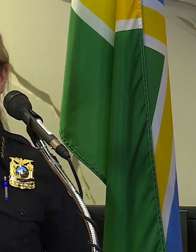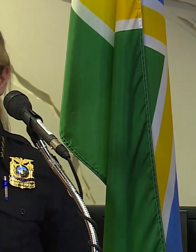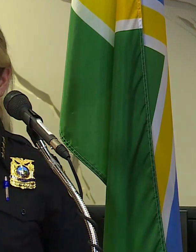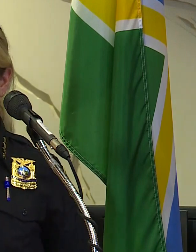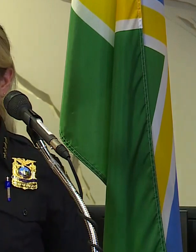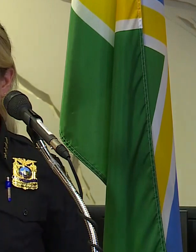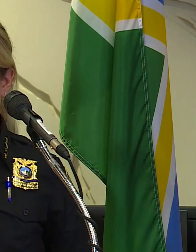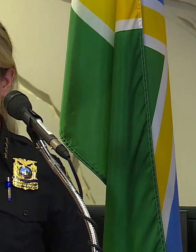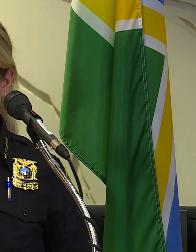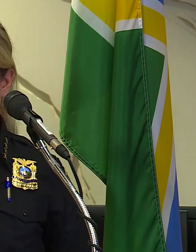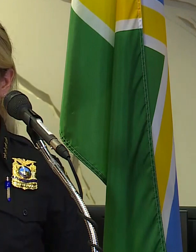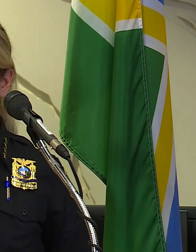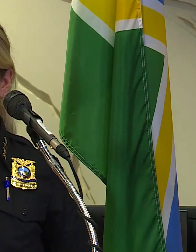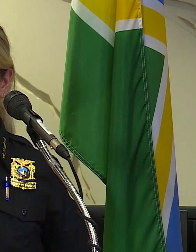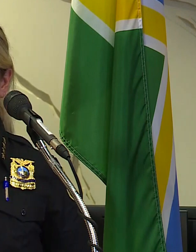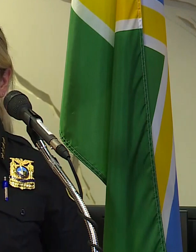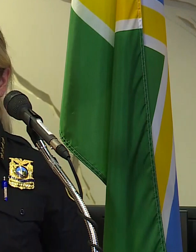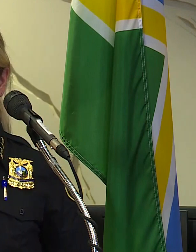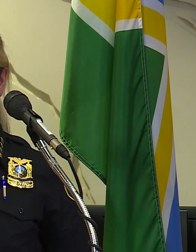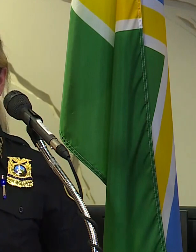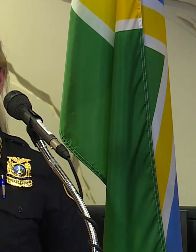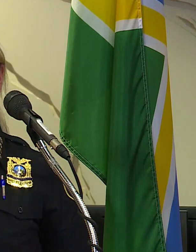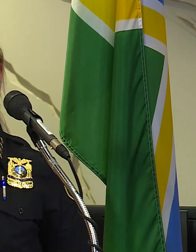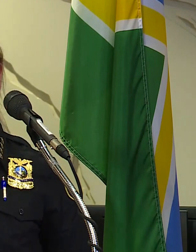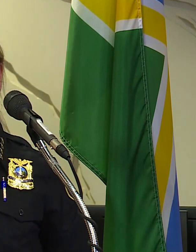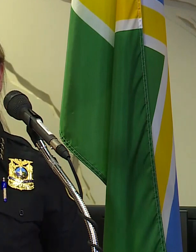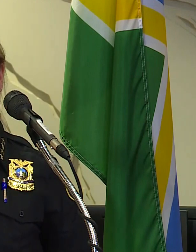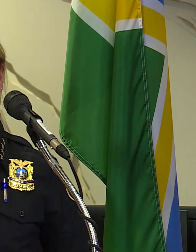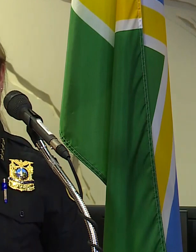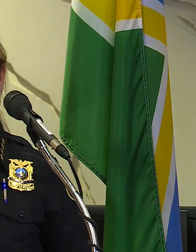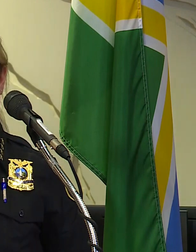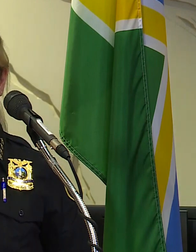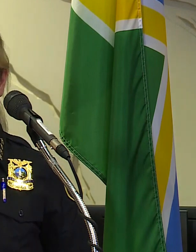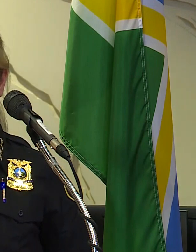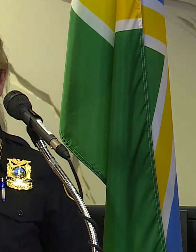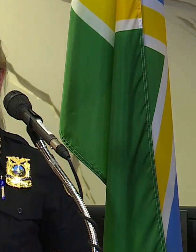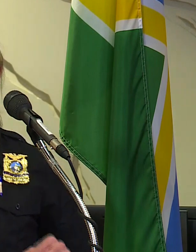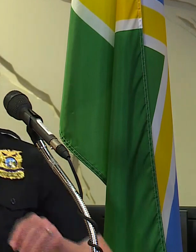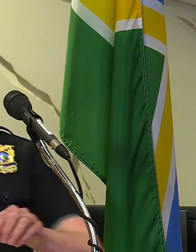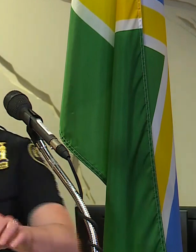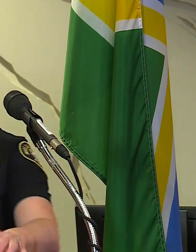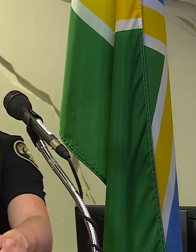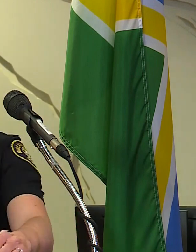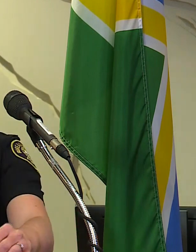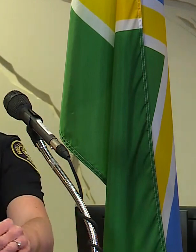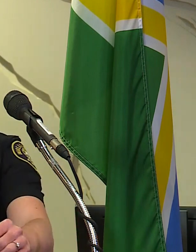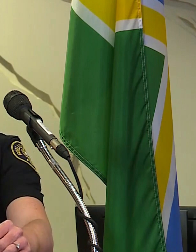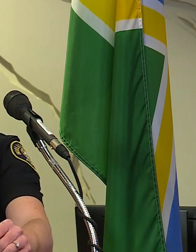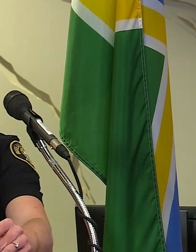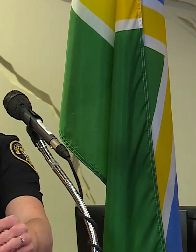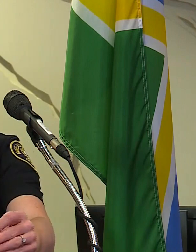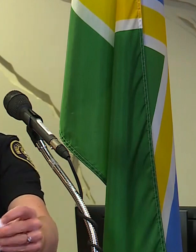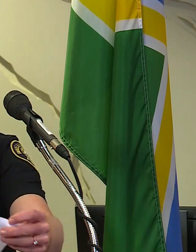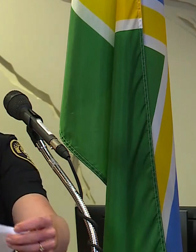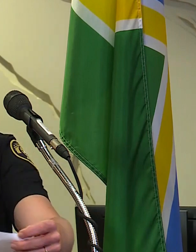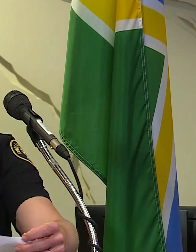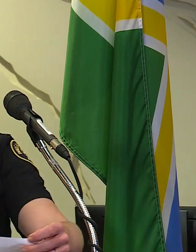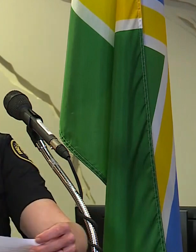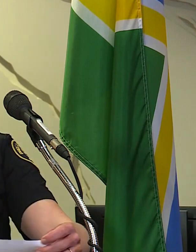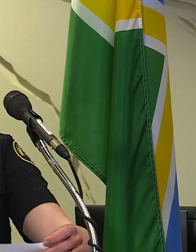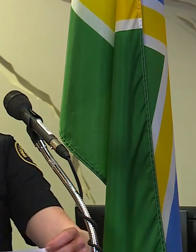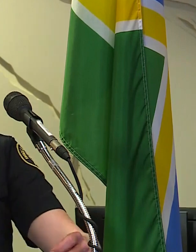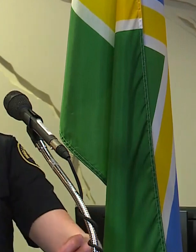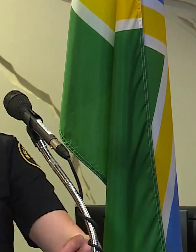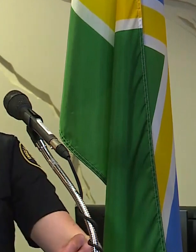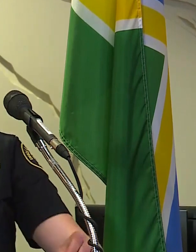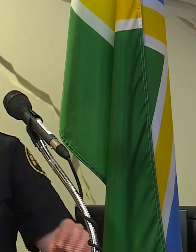the implementation of a curfew provided police with an important tool for us to keep Portlanders safe. For Saturday, we were able to plan for a large event